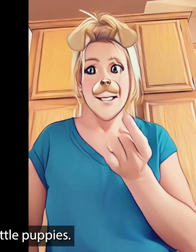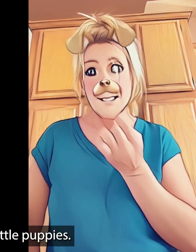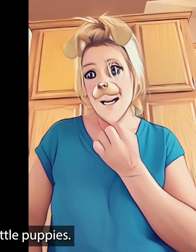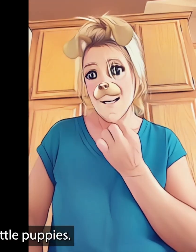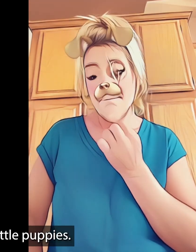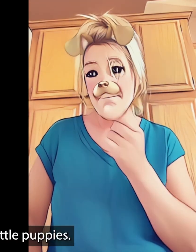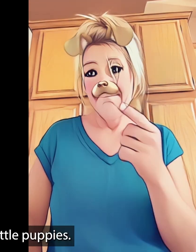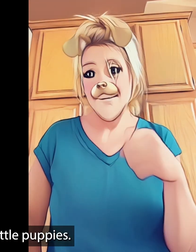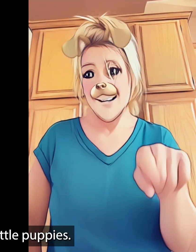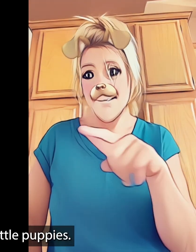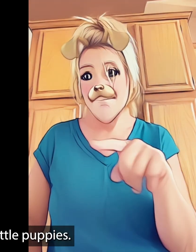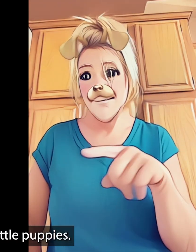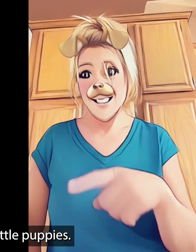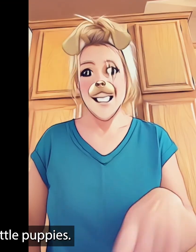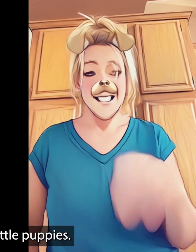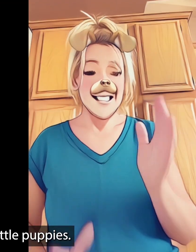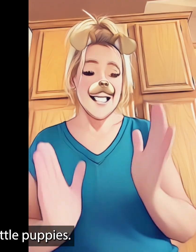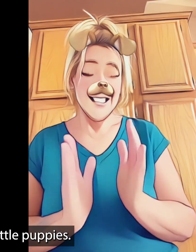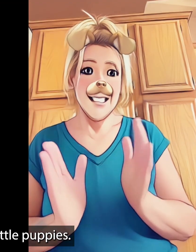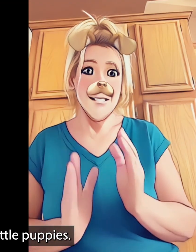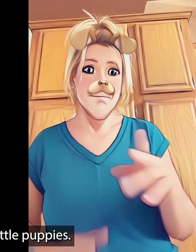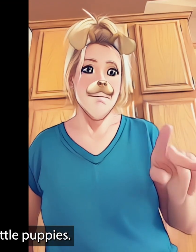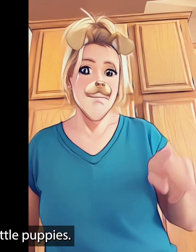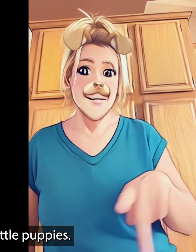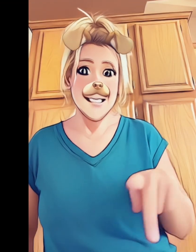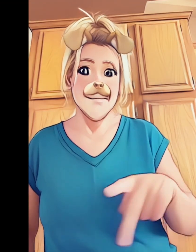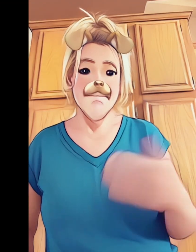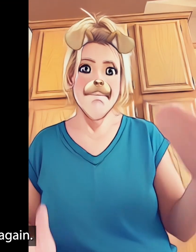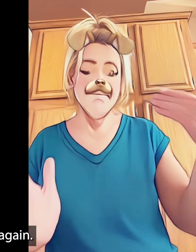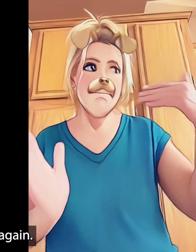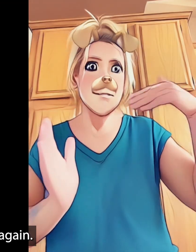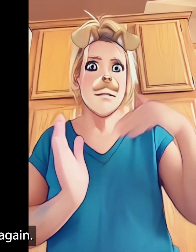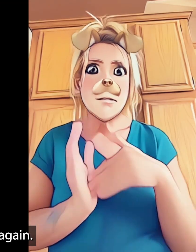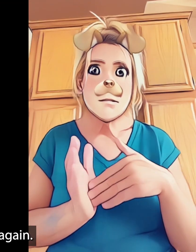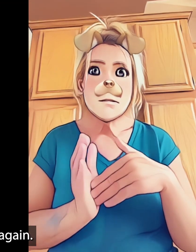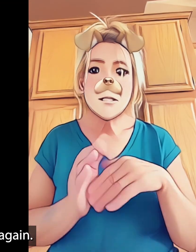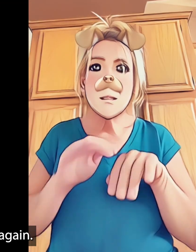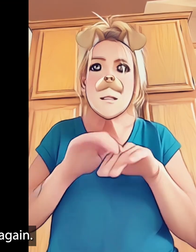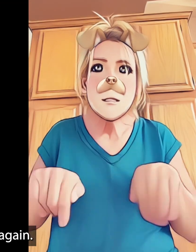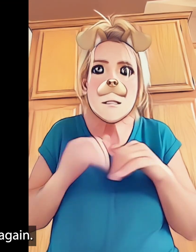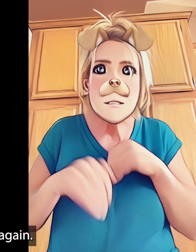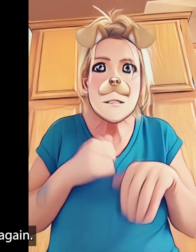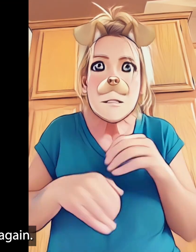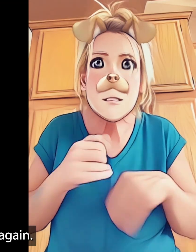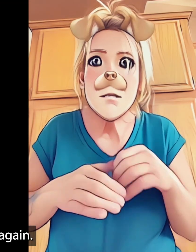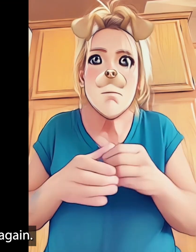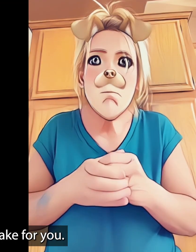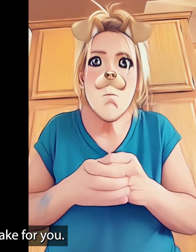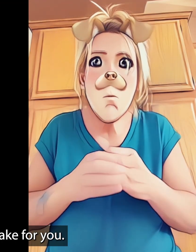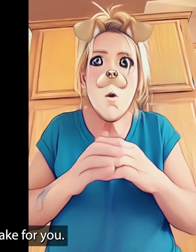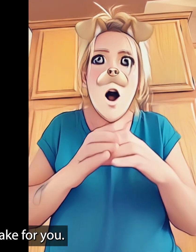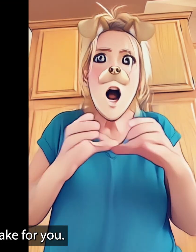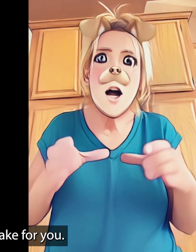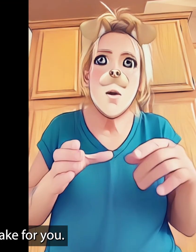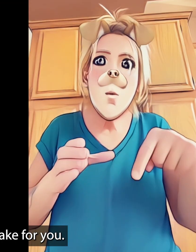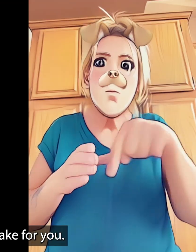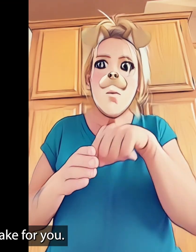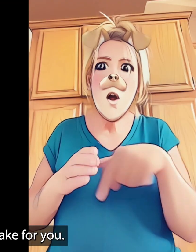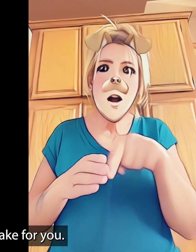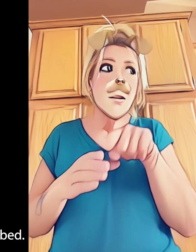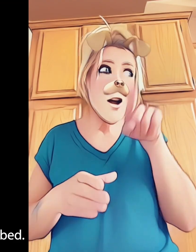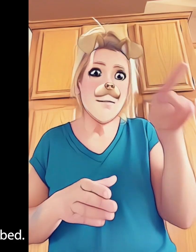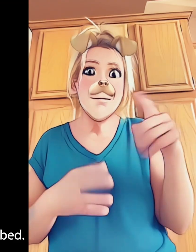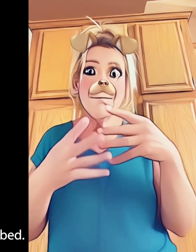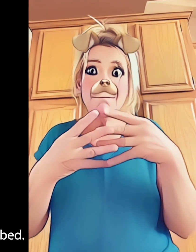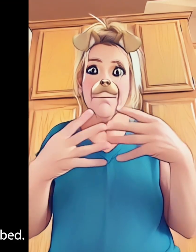But Mother said, "You little puppies, you dug a hole again. No strawberry shortcake